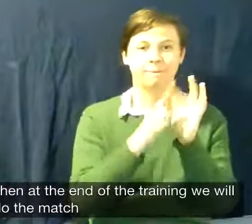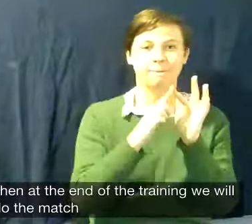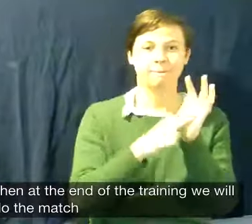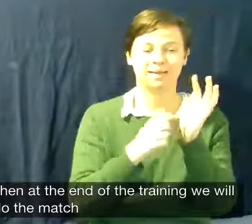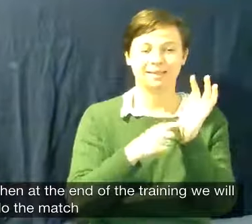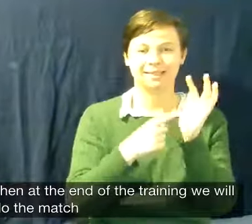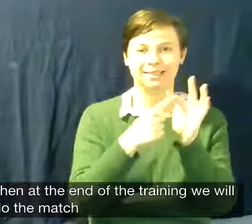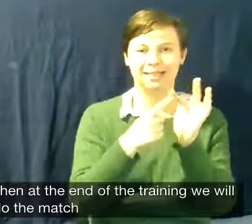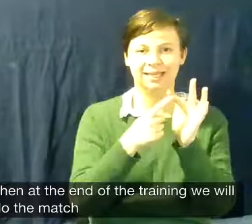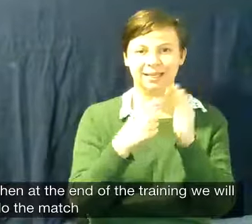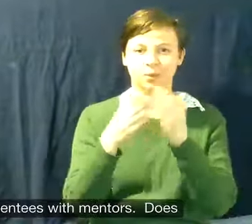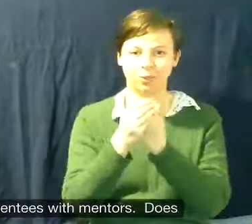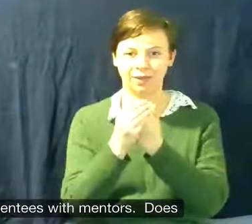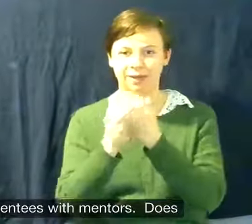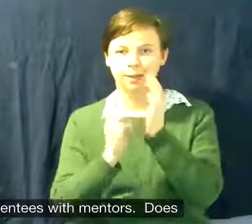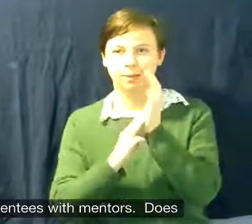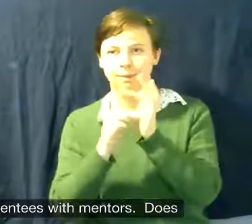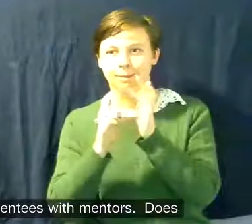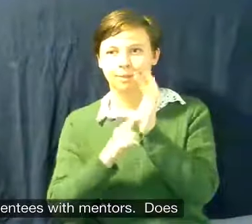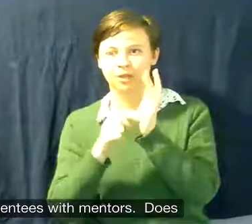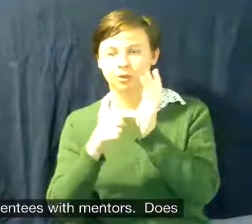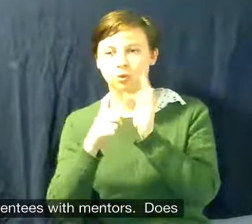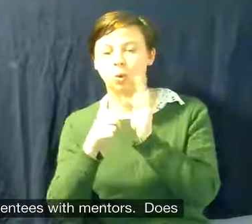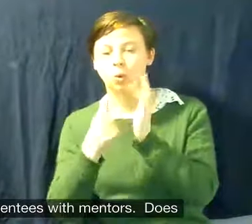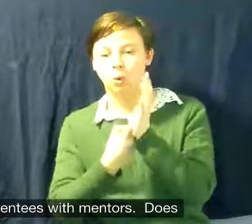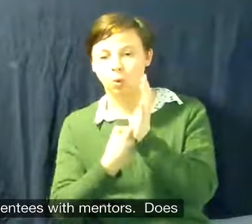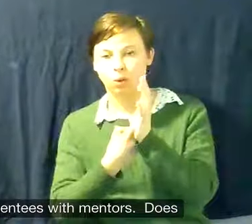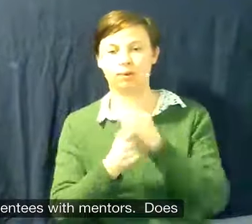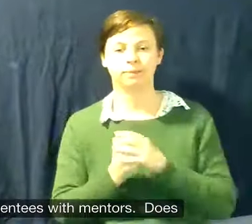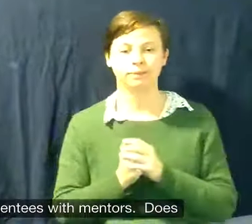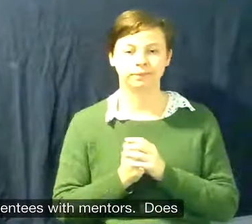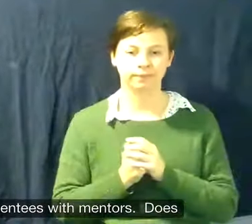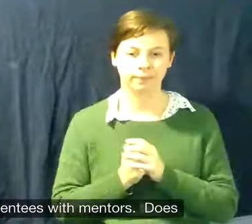question? That's one of them.